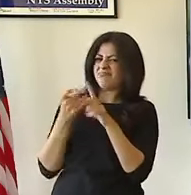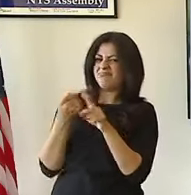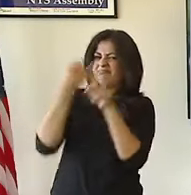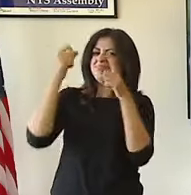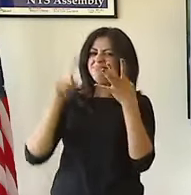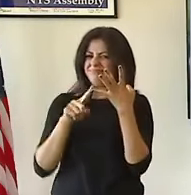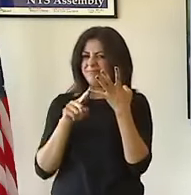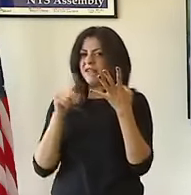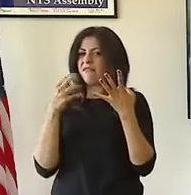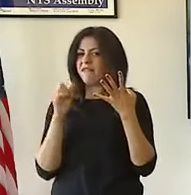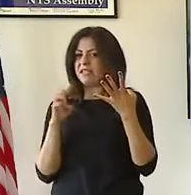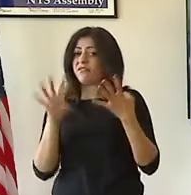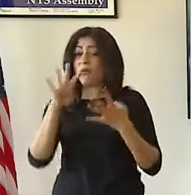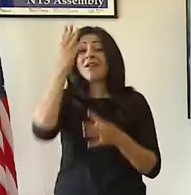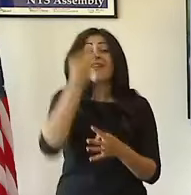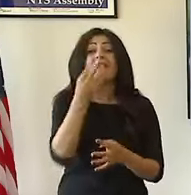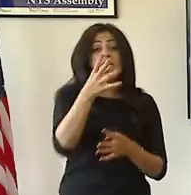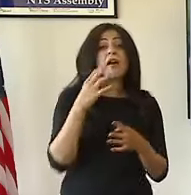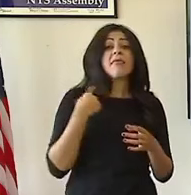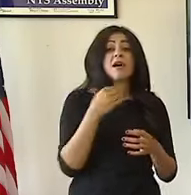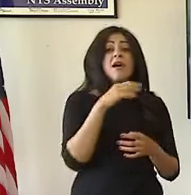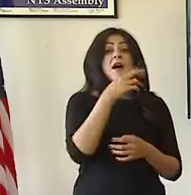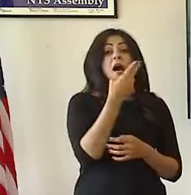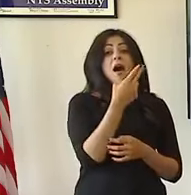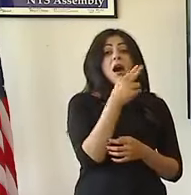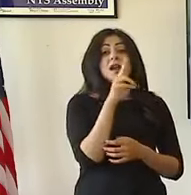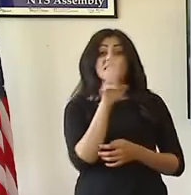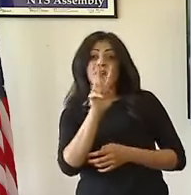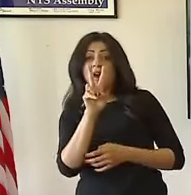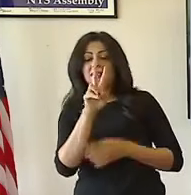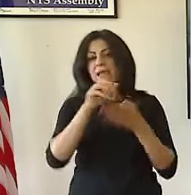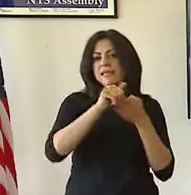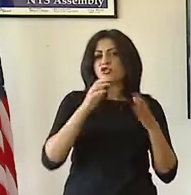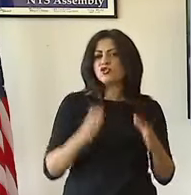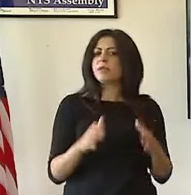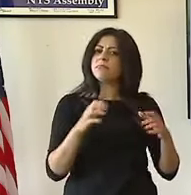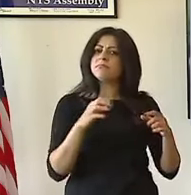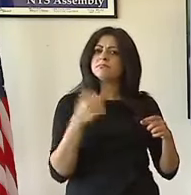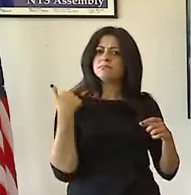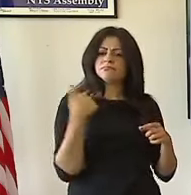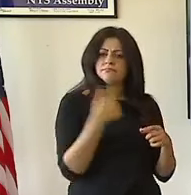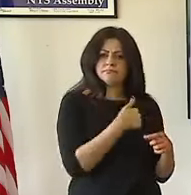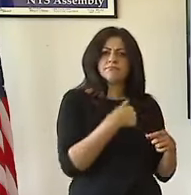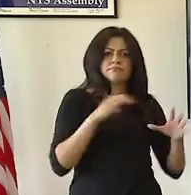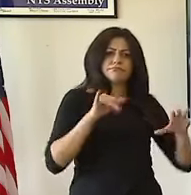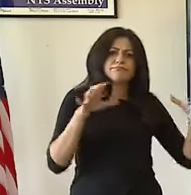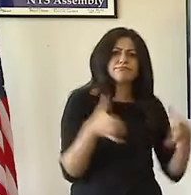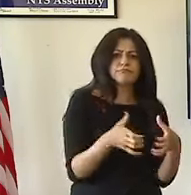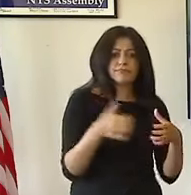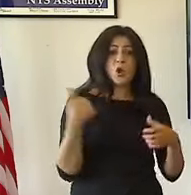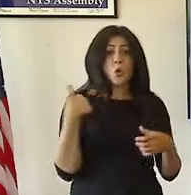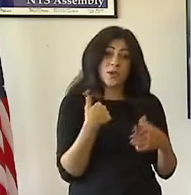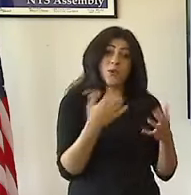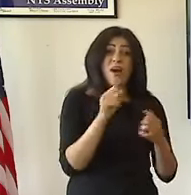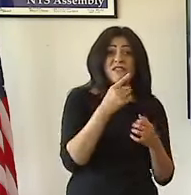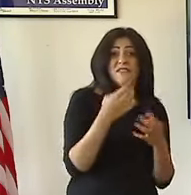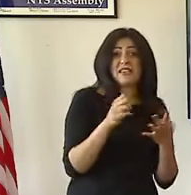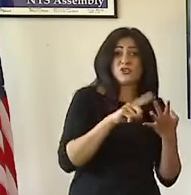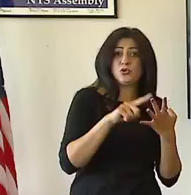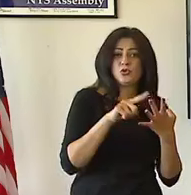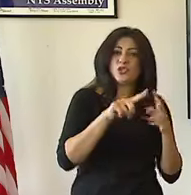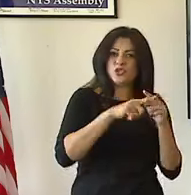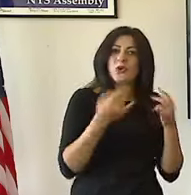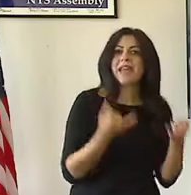Valley leadership, the county elected leaders, are trying to push again. We'd like outdoor dining to begin now. We think if it can